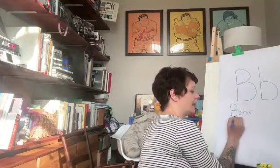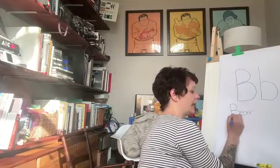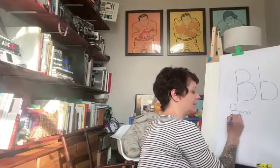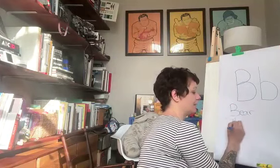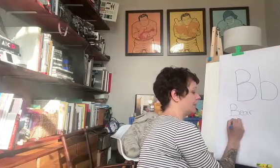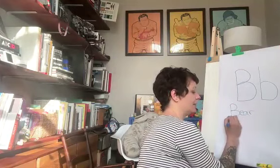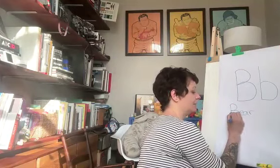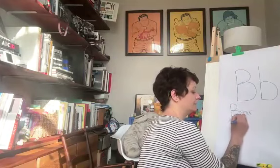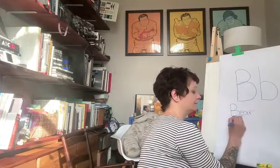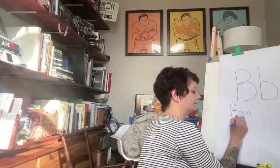and bird.